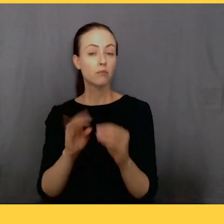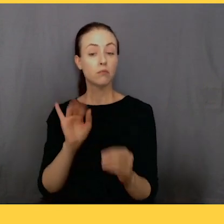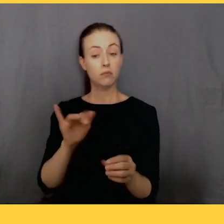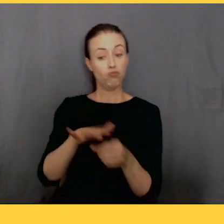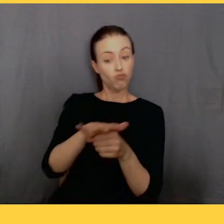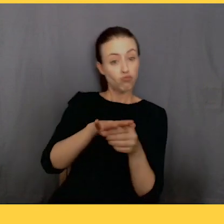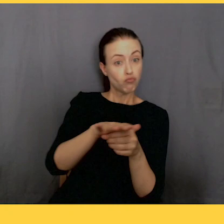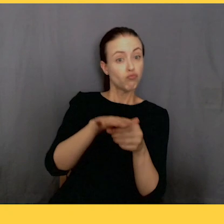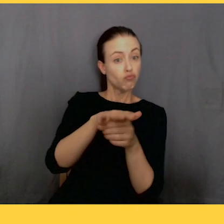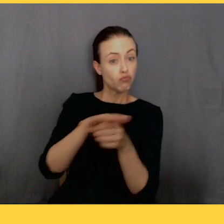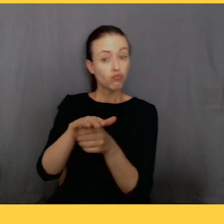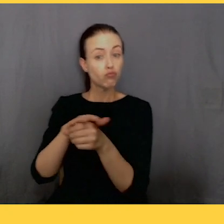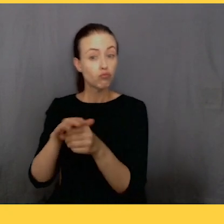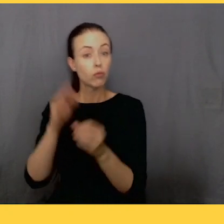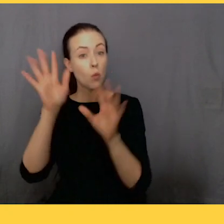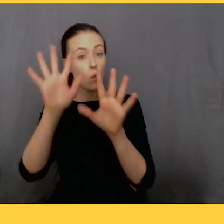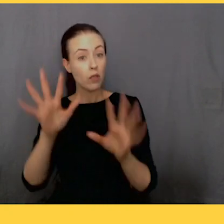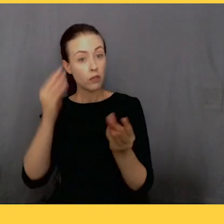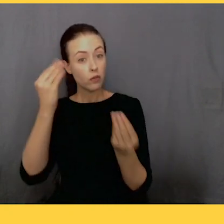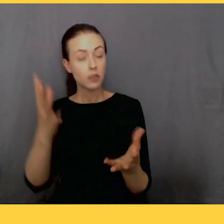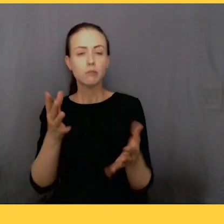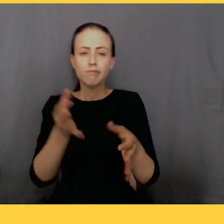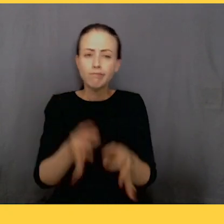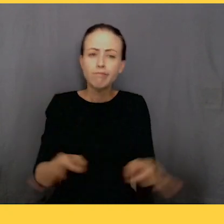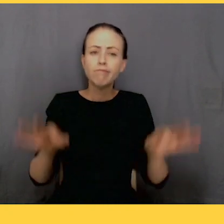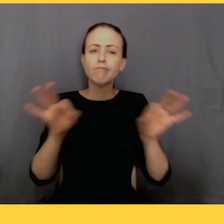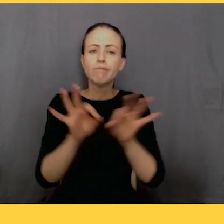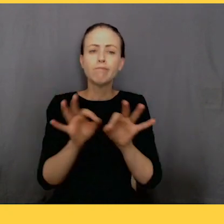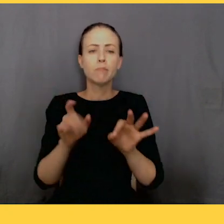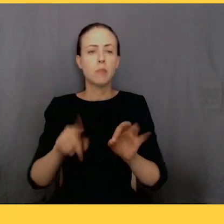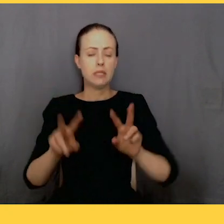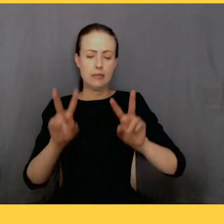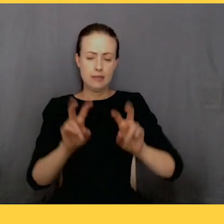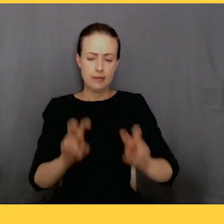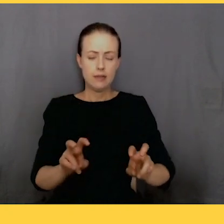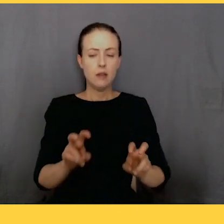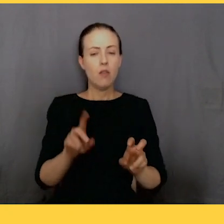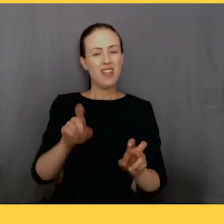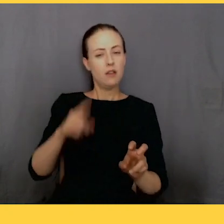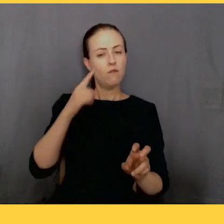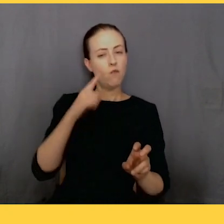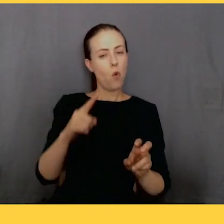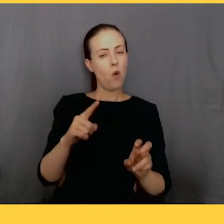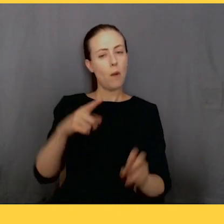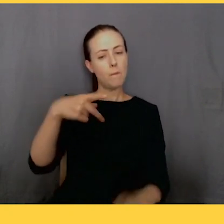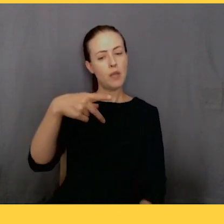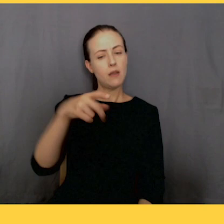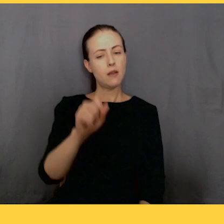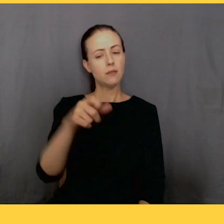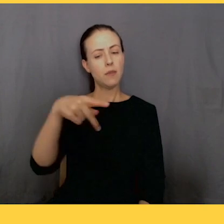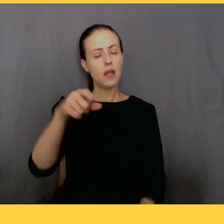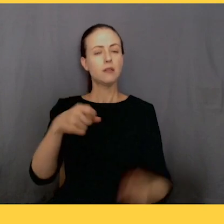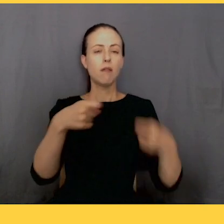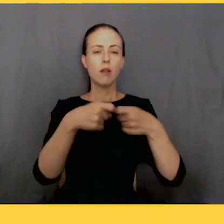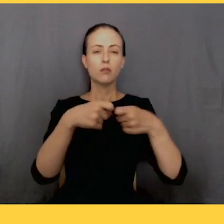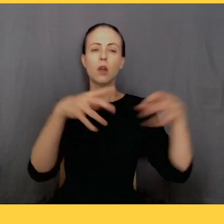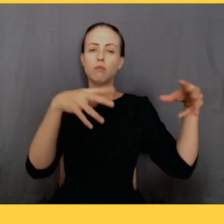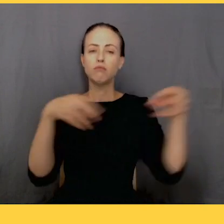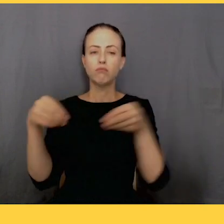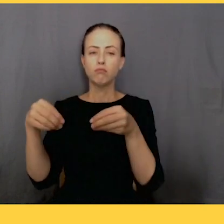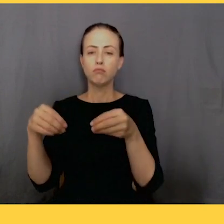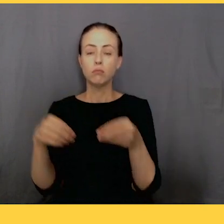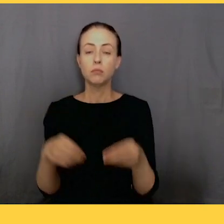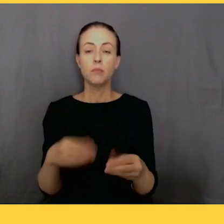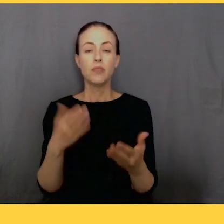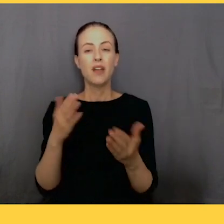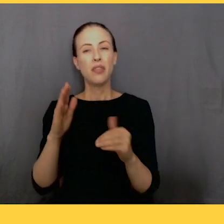to SCE as we evaluate the need for public safety power shutoff, rather than relying on other publicly available weather data,